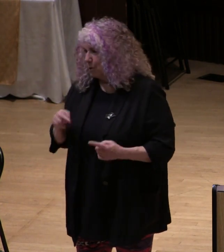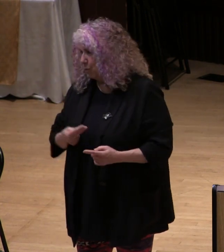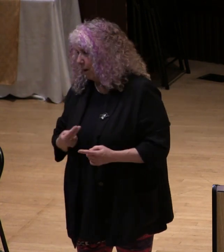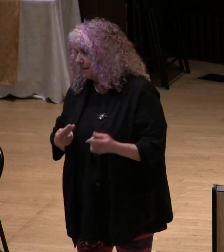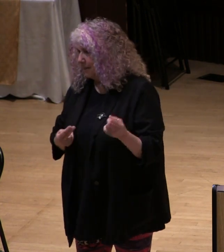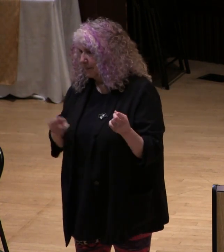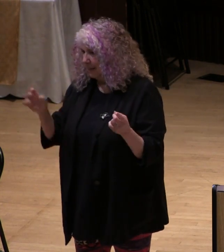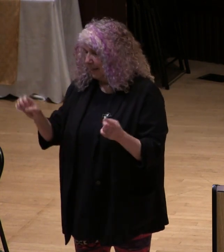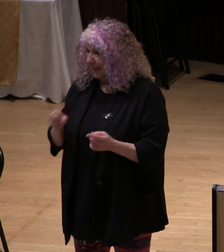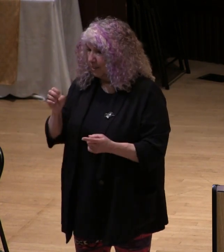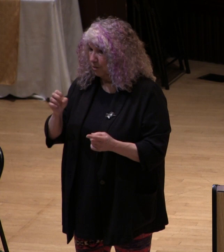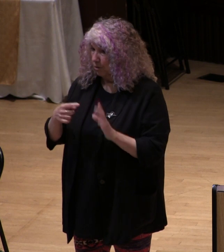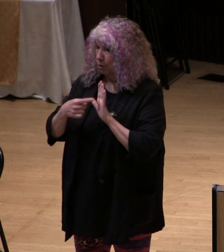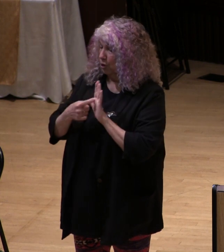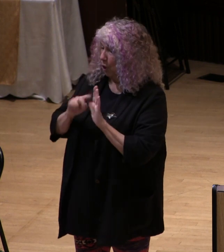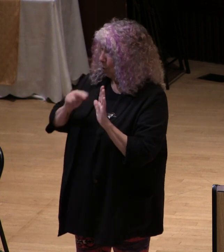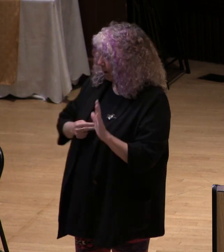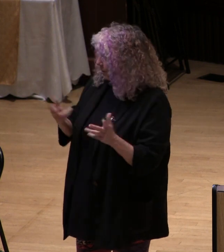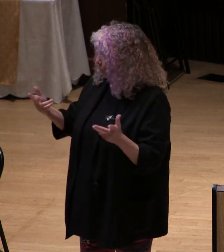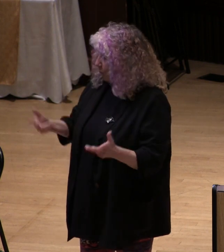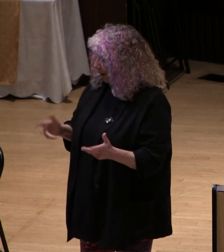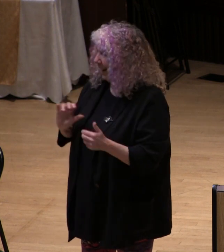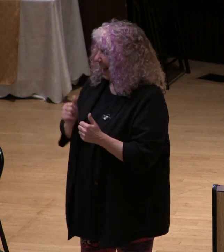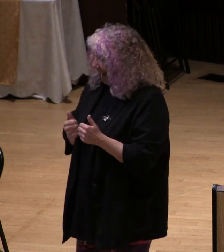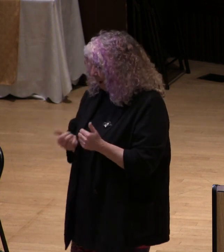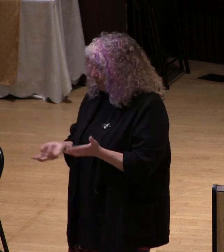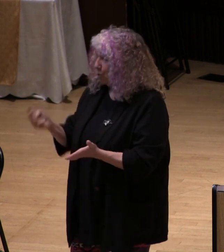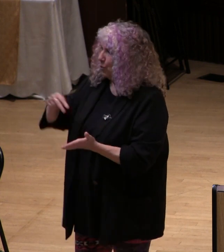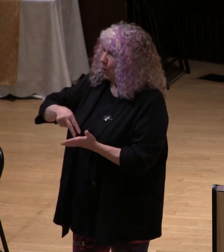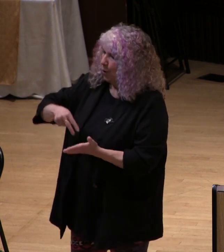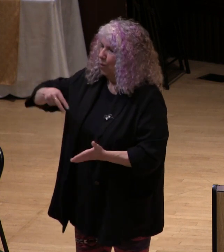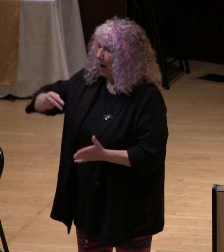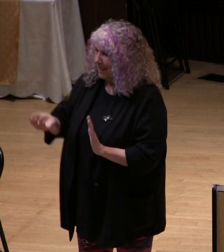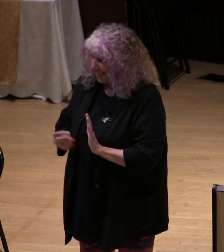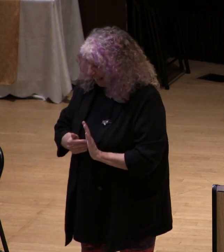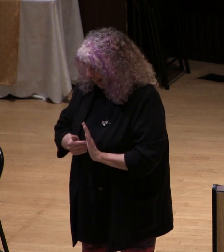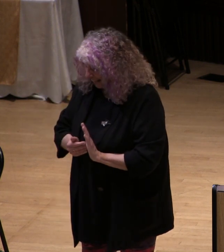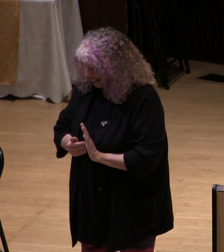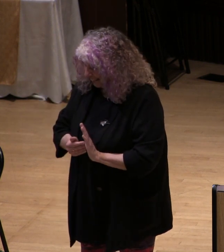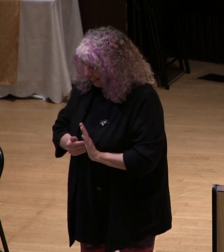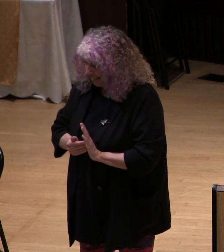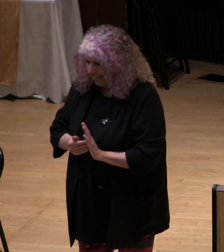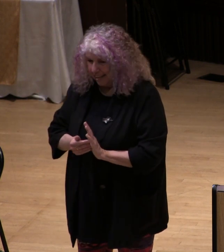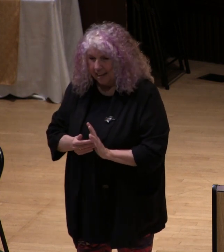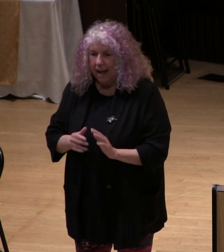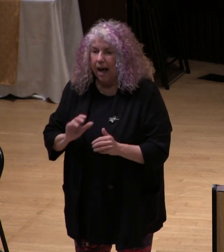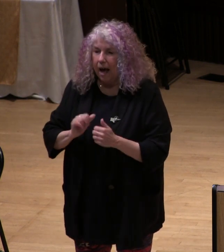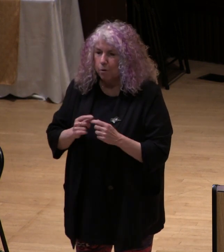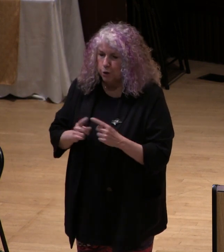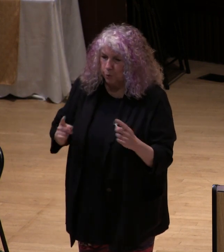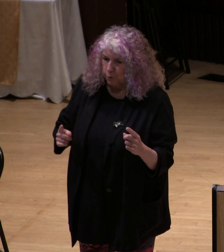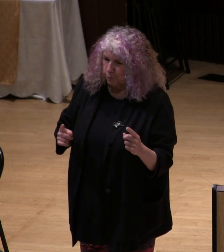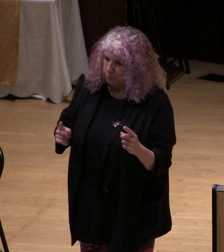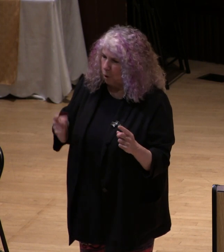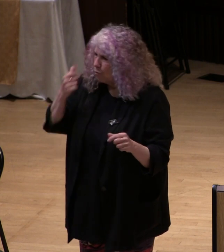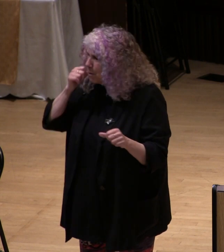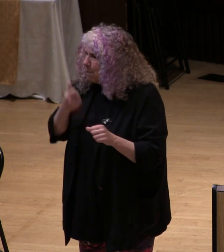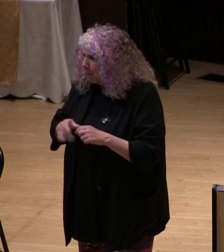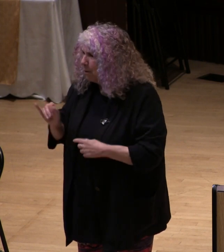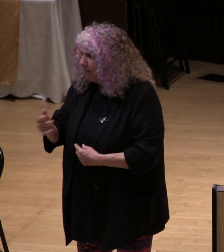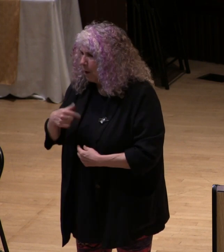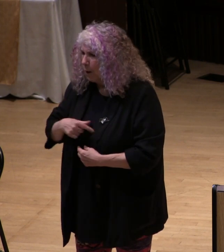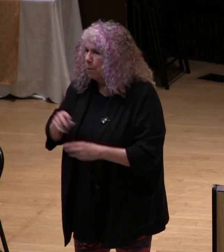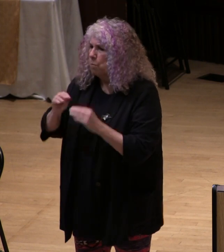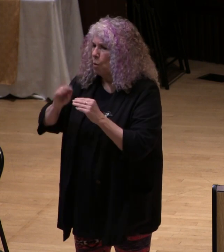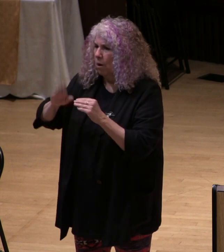at Easter to show us how to rise again, how to pick ourselves up, how to remember that we